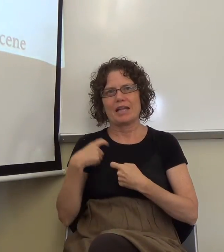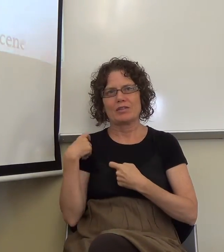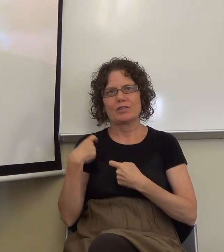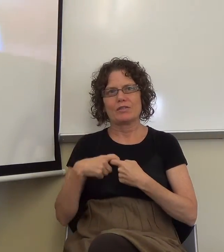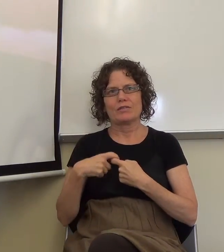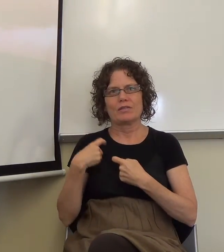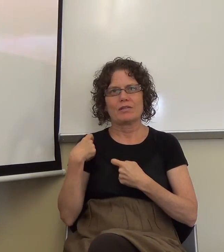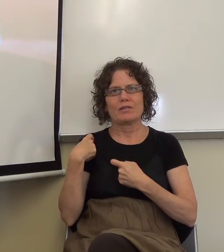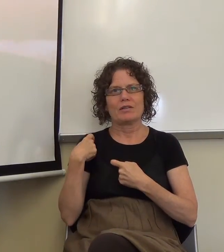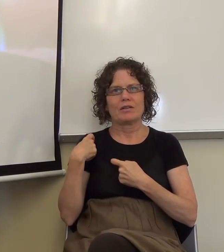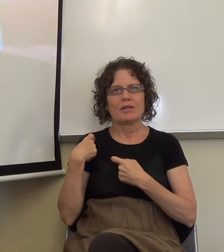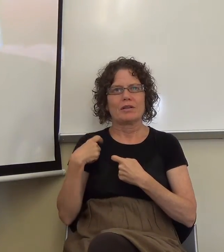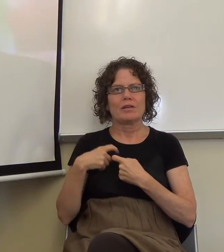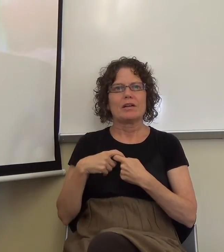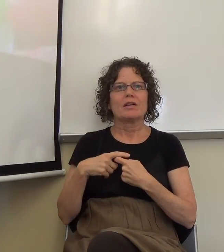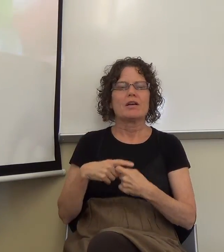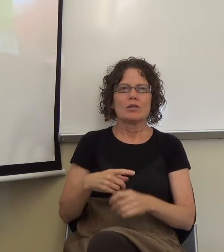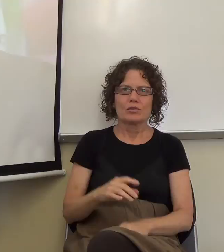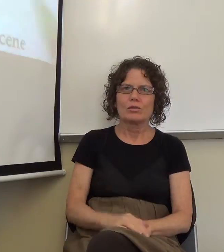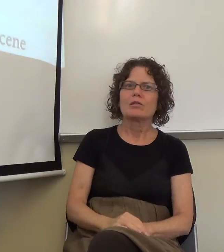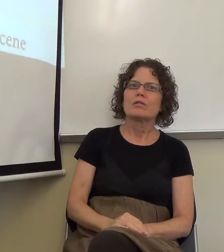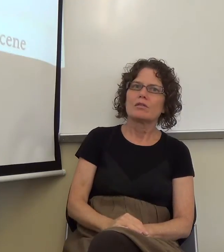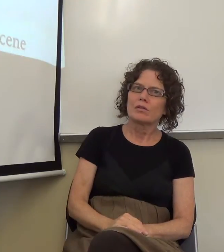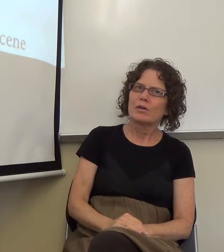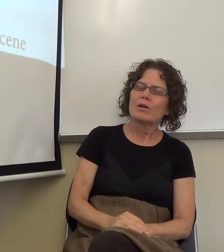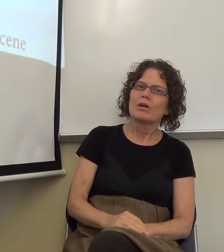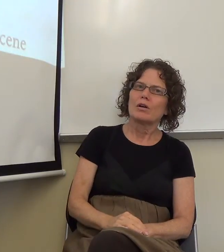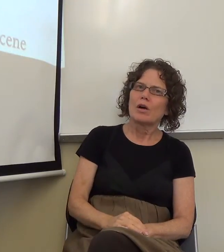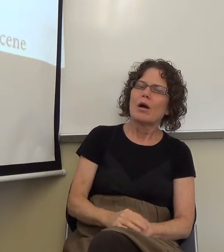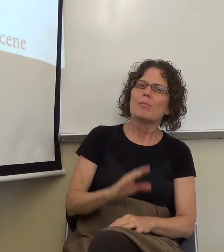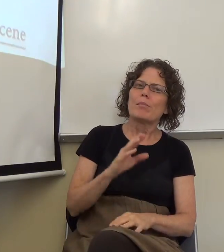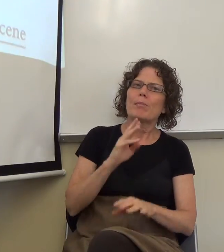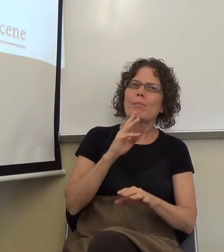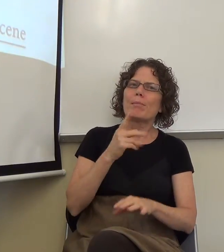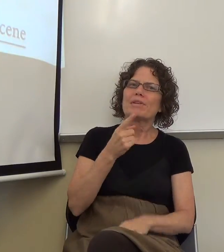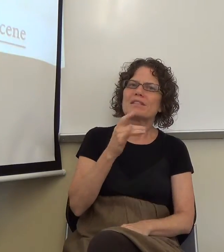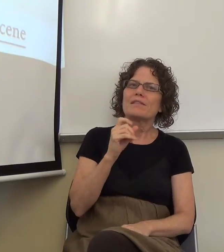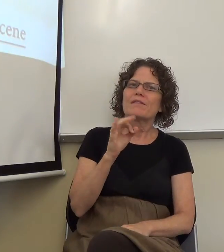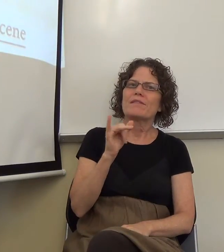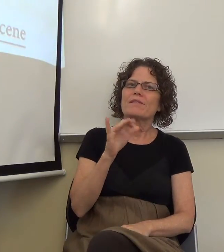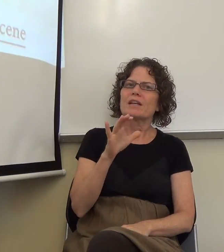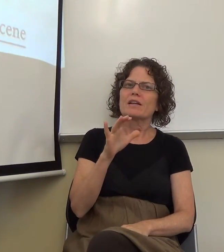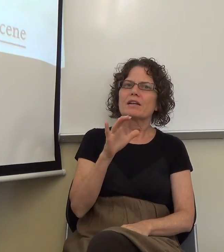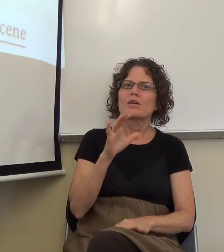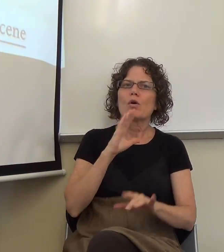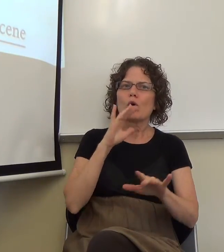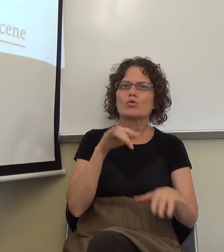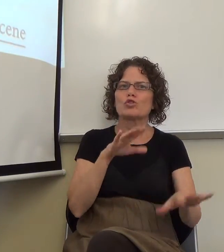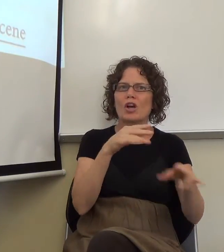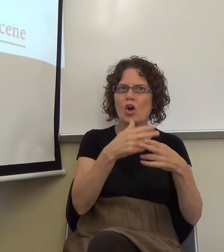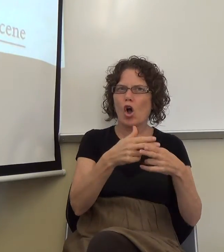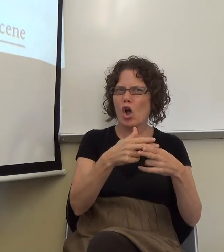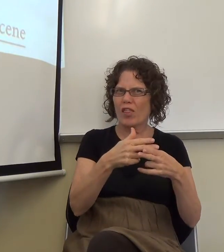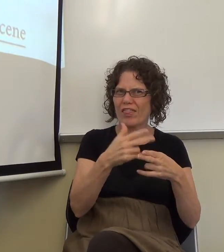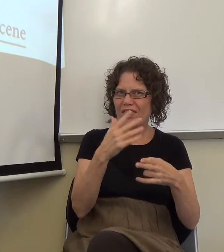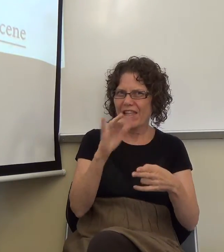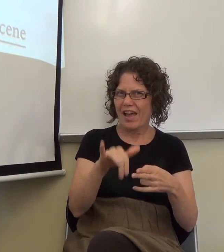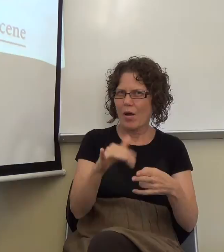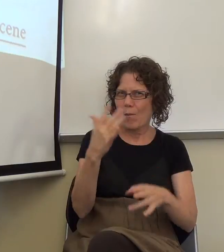what's the Pacific, why is the Pacific Ocean called the Pacific Ocean? In terms of this idea.